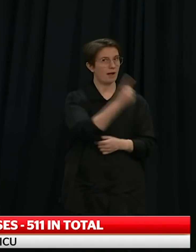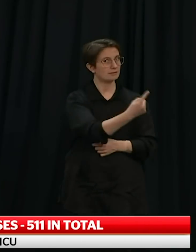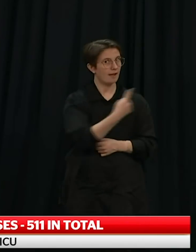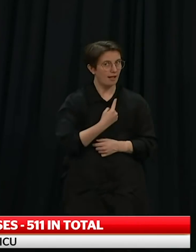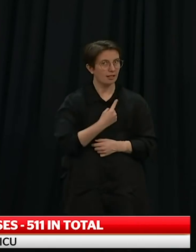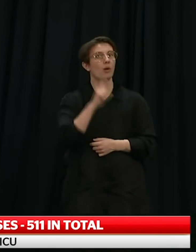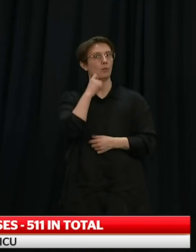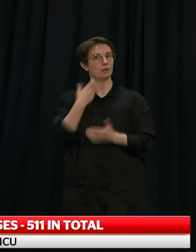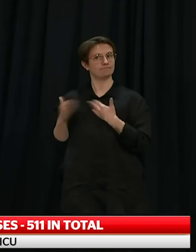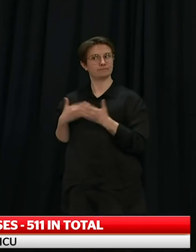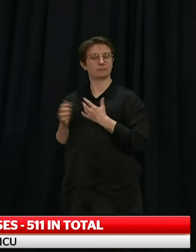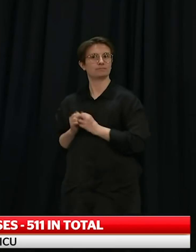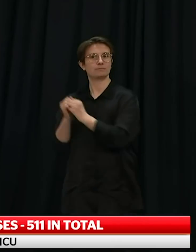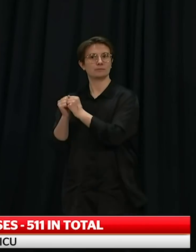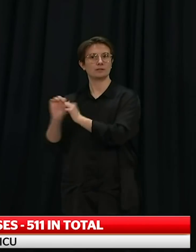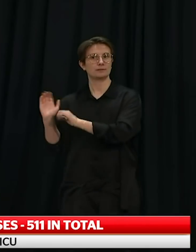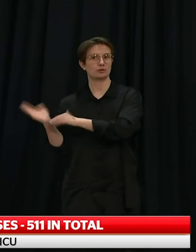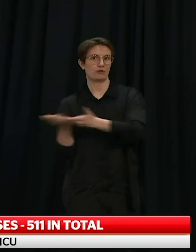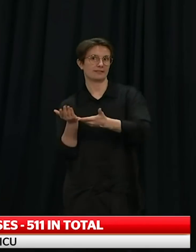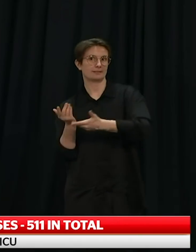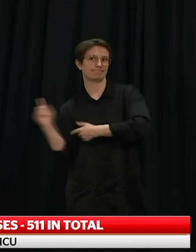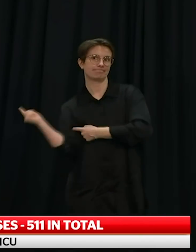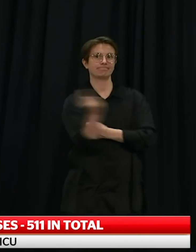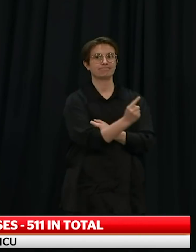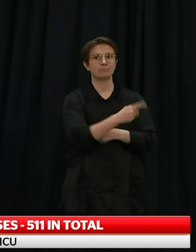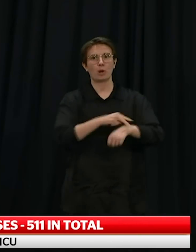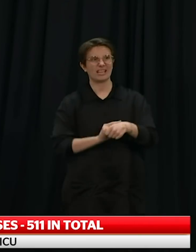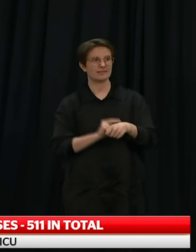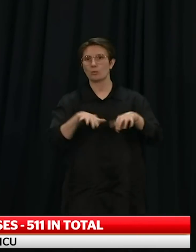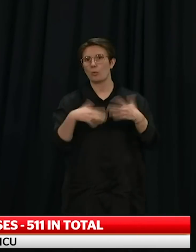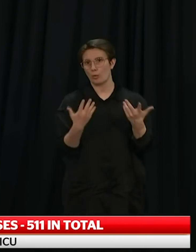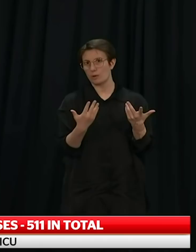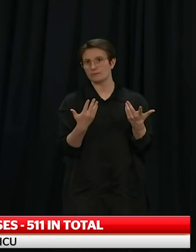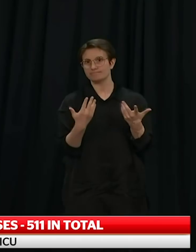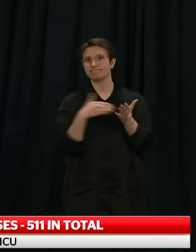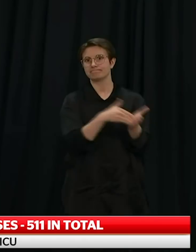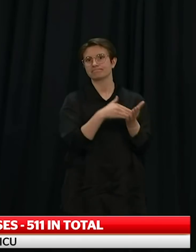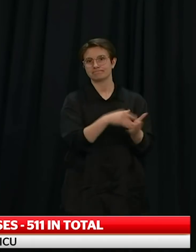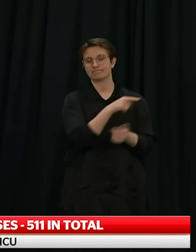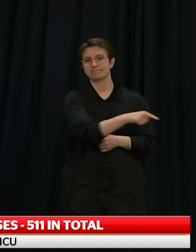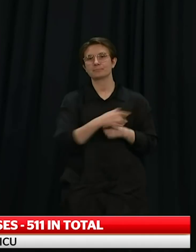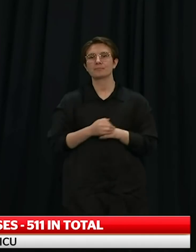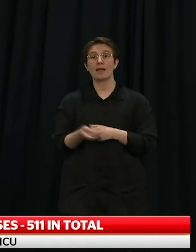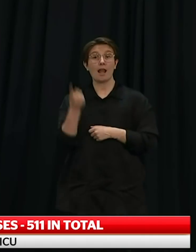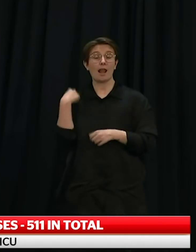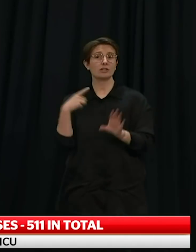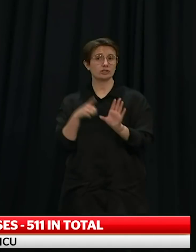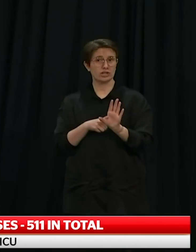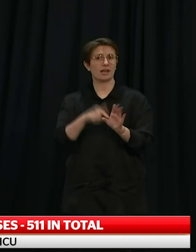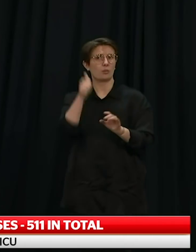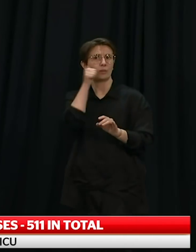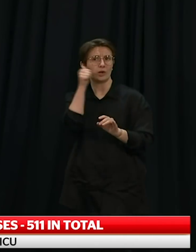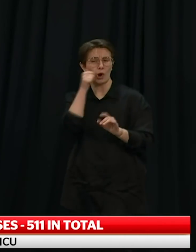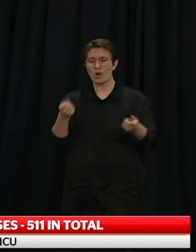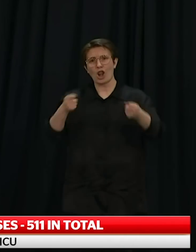struggling to access food. In addition to the $32 million we invested last year into food banks, food rescue, and community groups